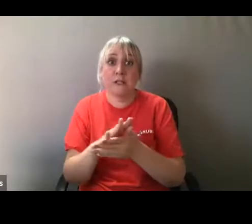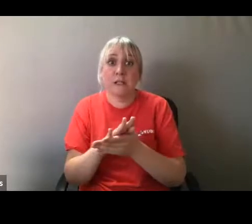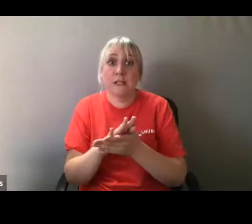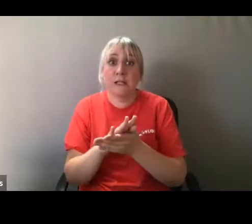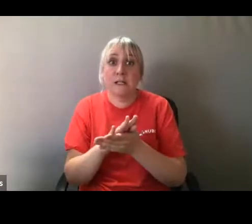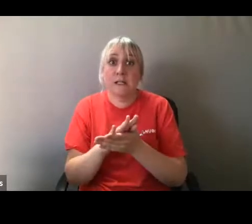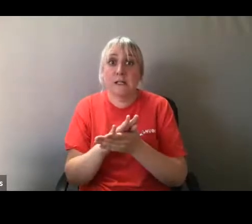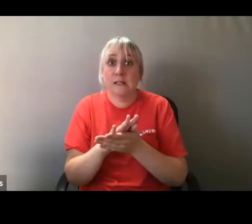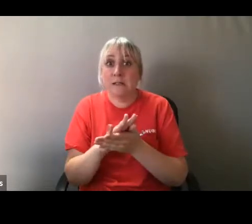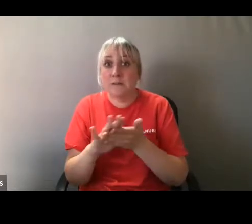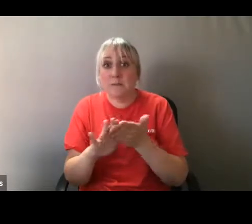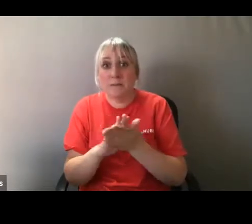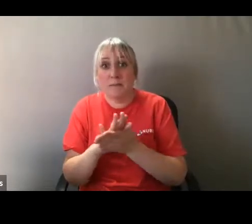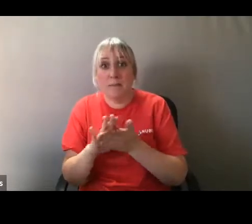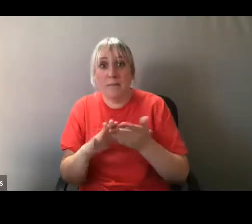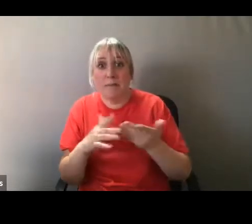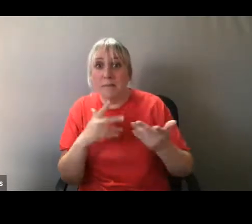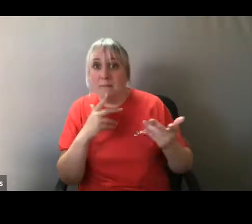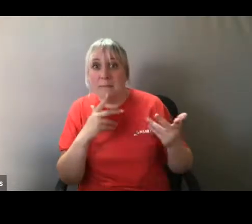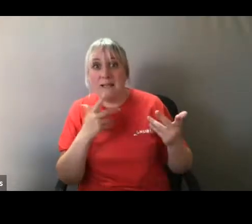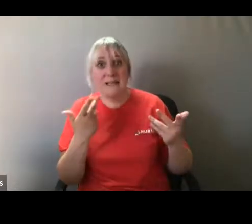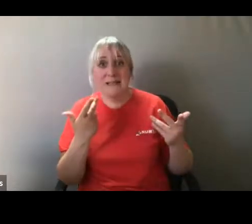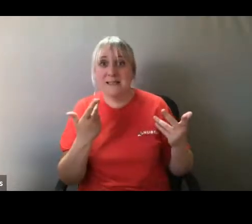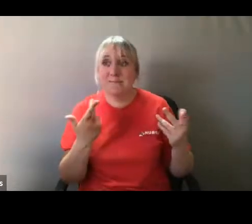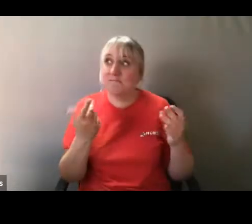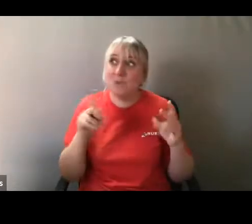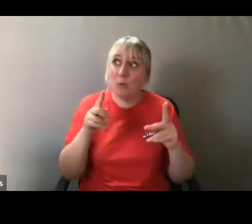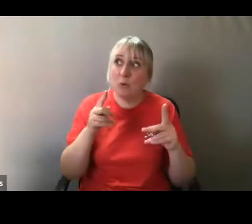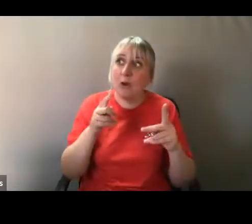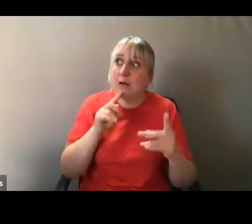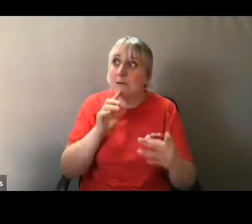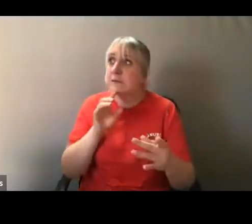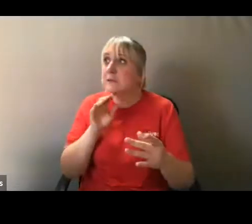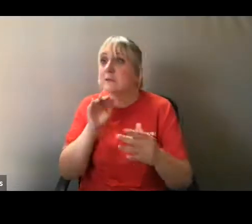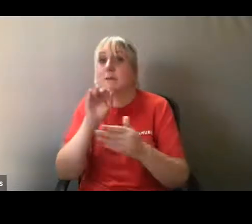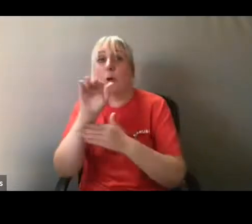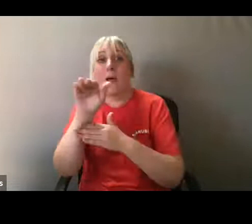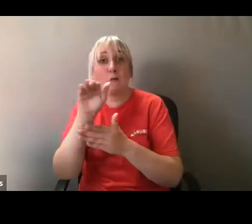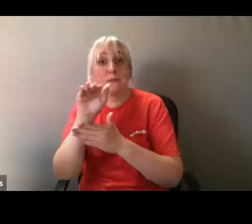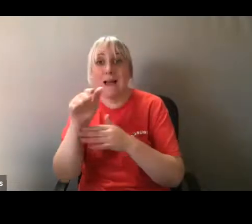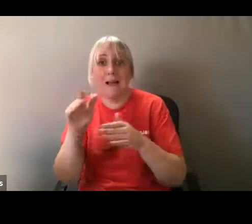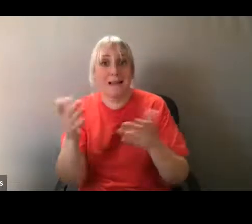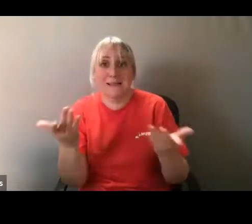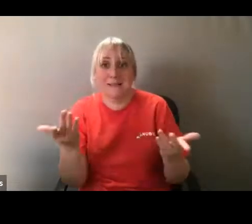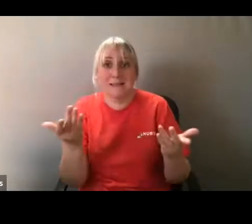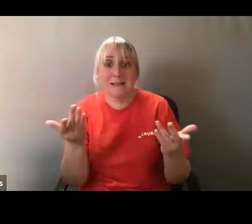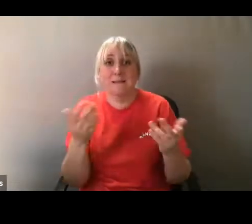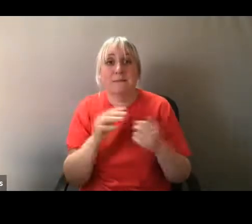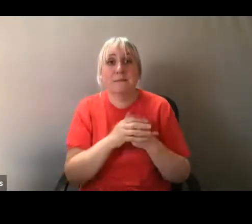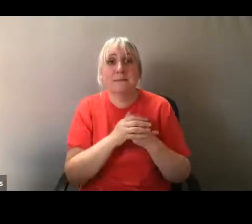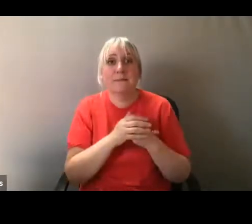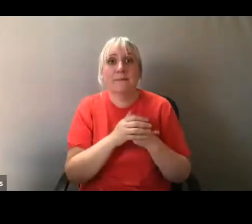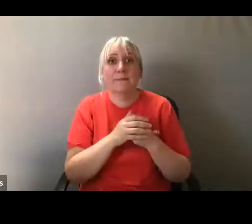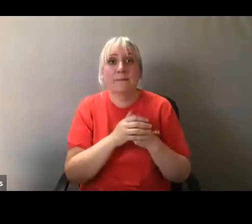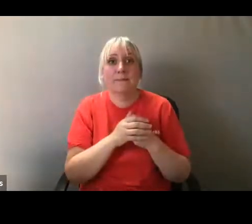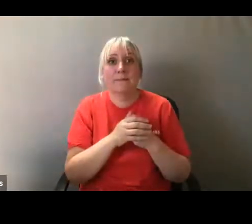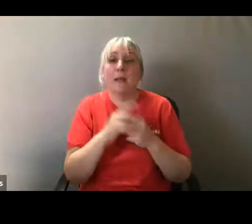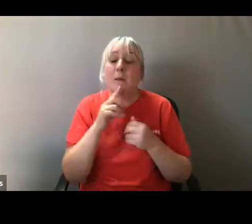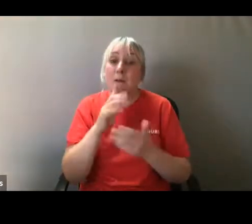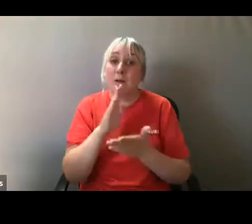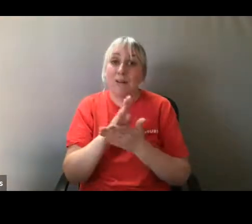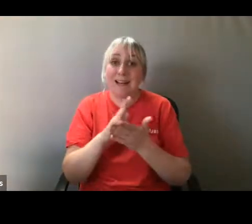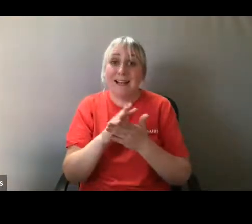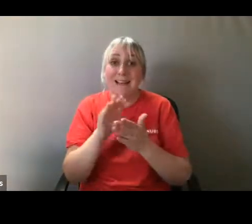the outside world, but the way in which that world looks at you